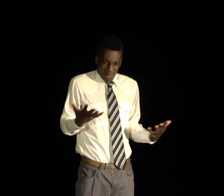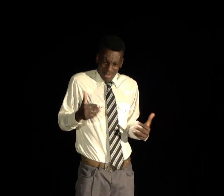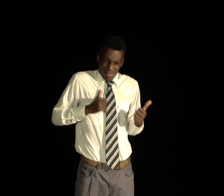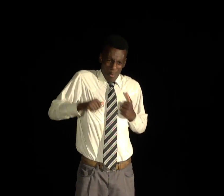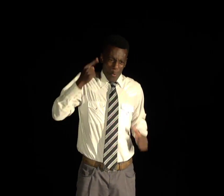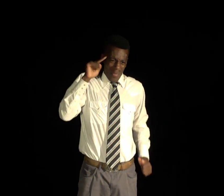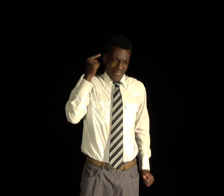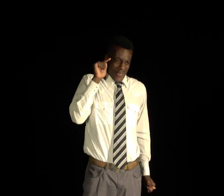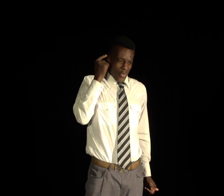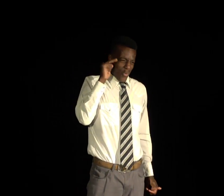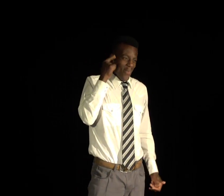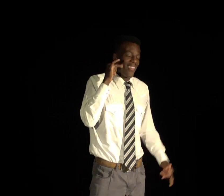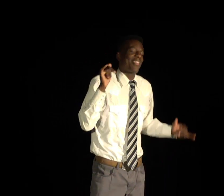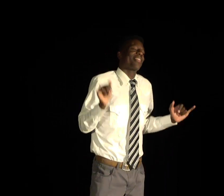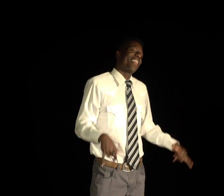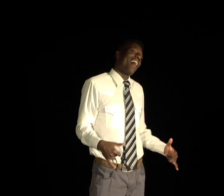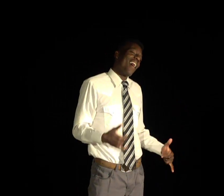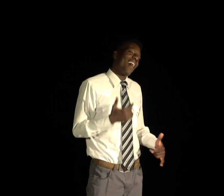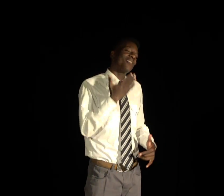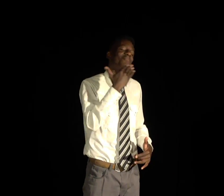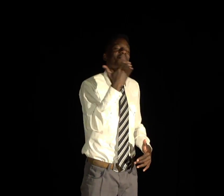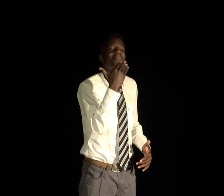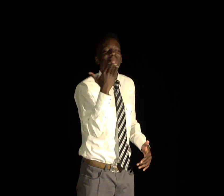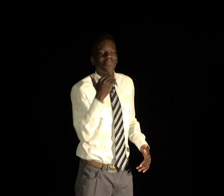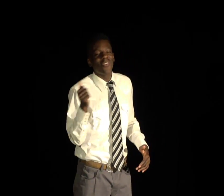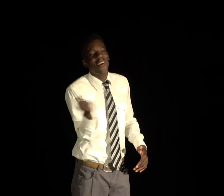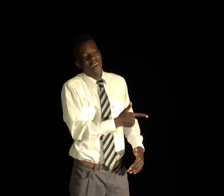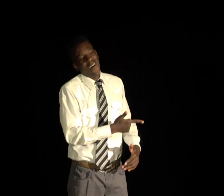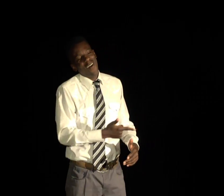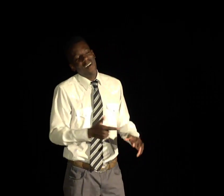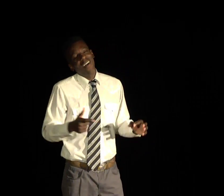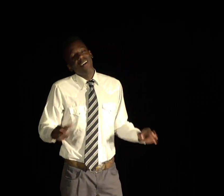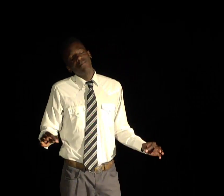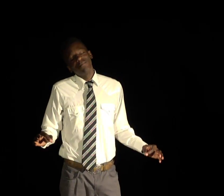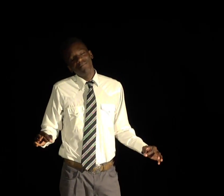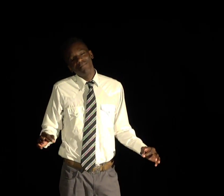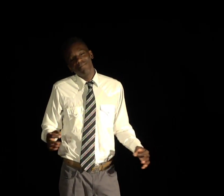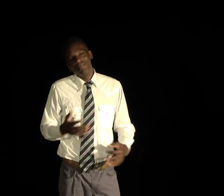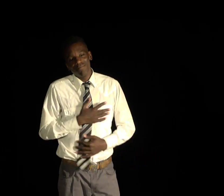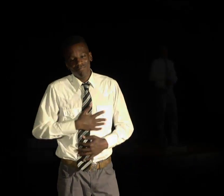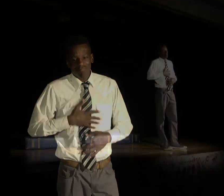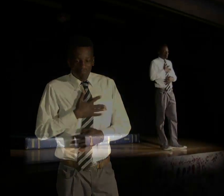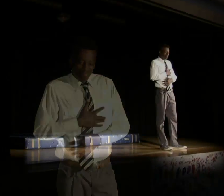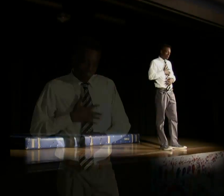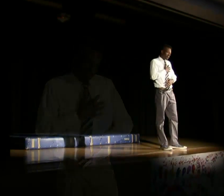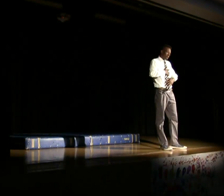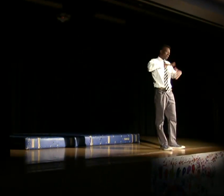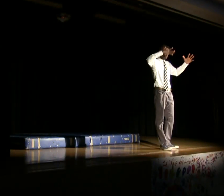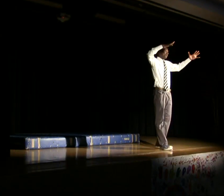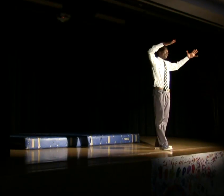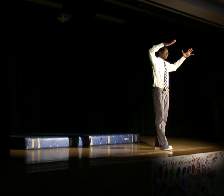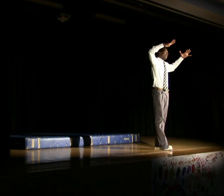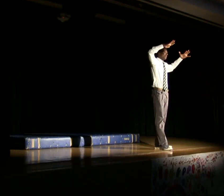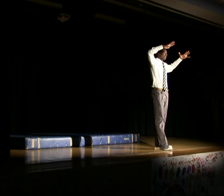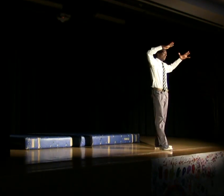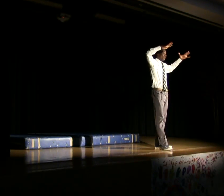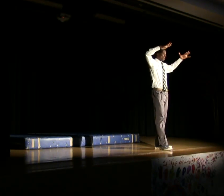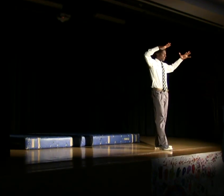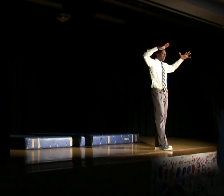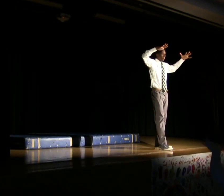well, what's the point? What's the show for, right? So a big thanks to all of you. Thank you so much. Hope you enjoyed it. Big round